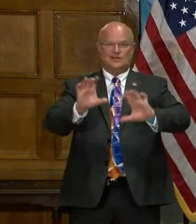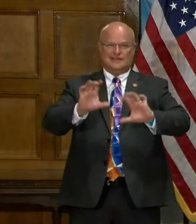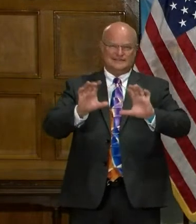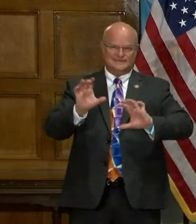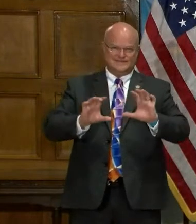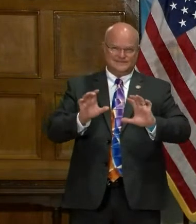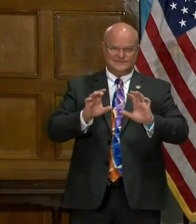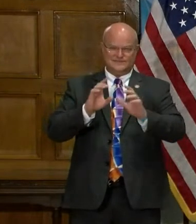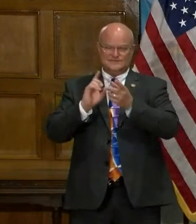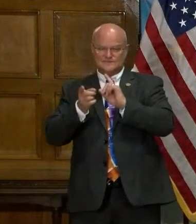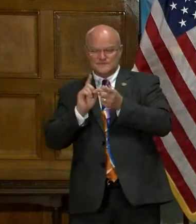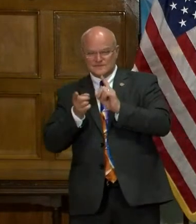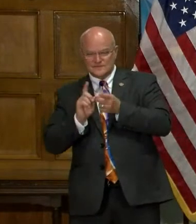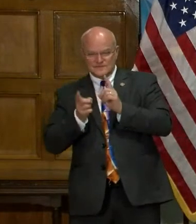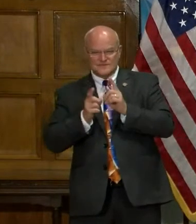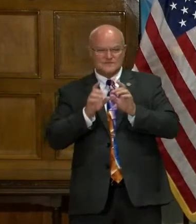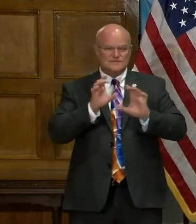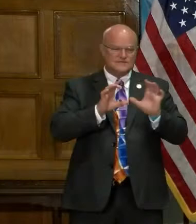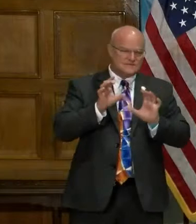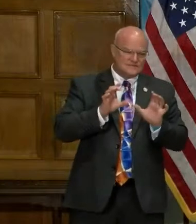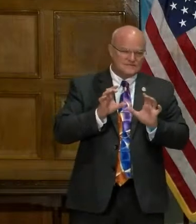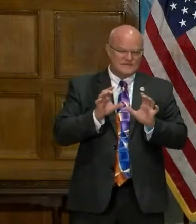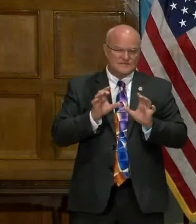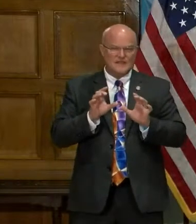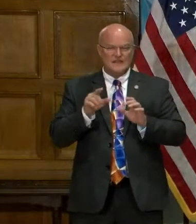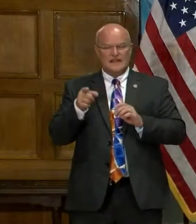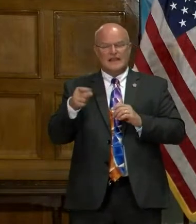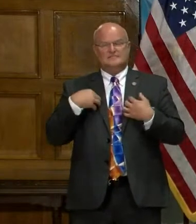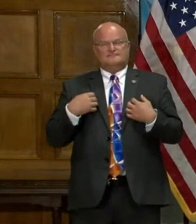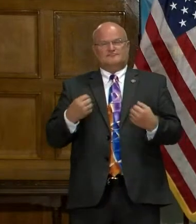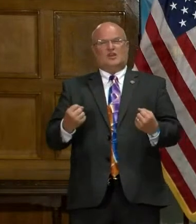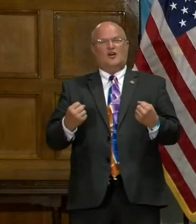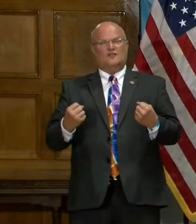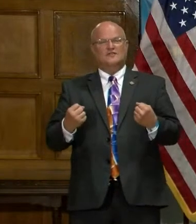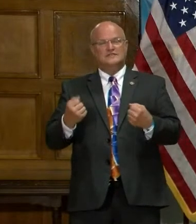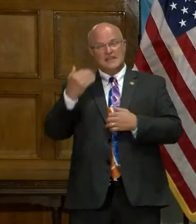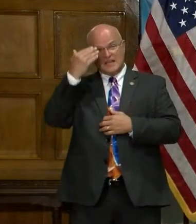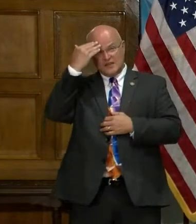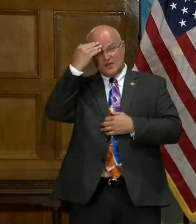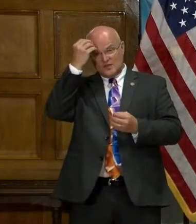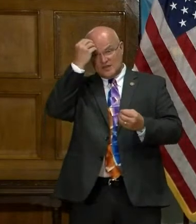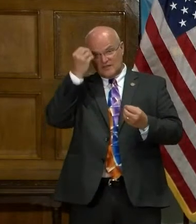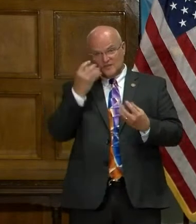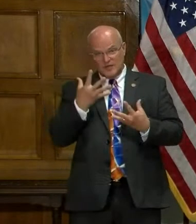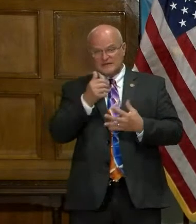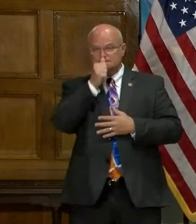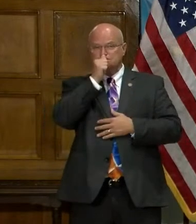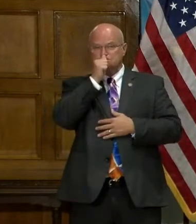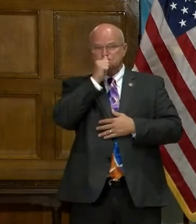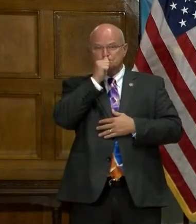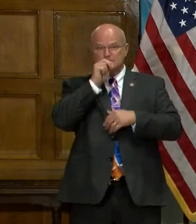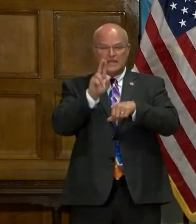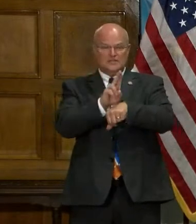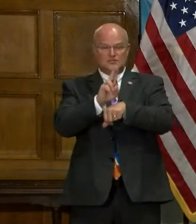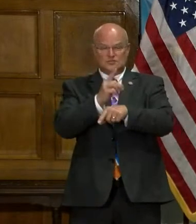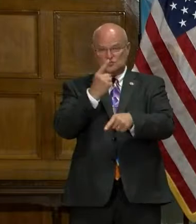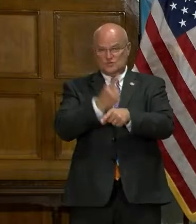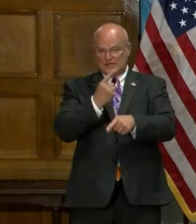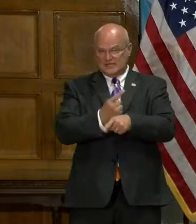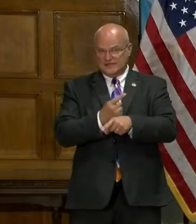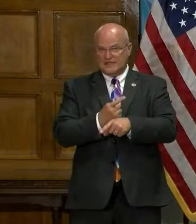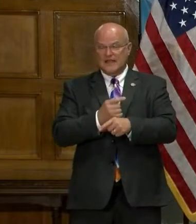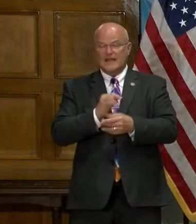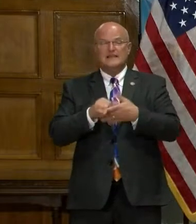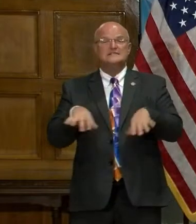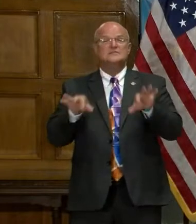people, that can generate their confidence and know that their information will be properly used and